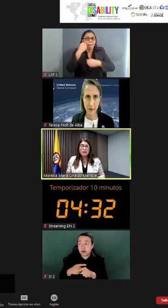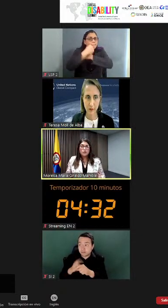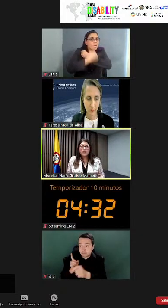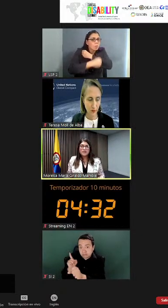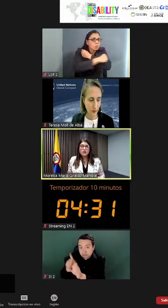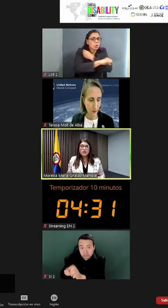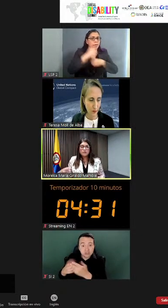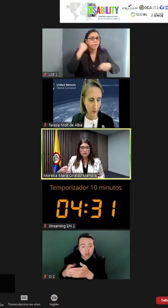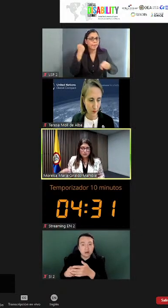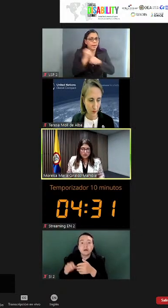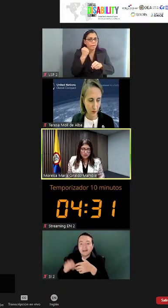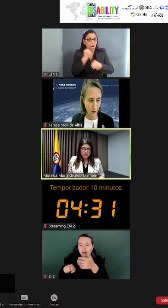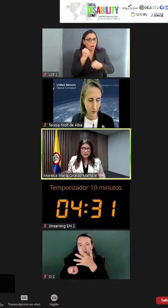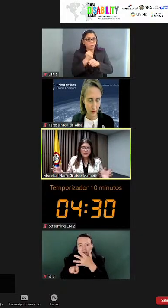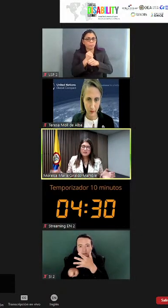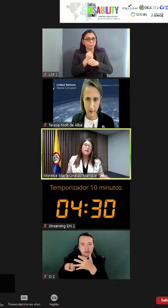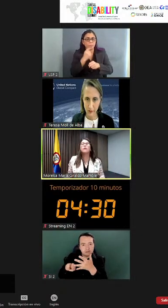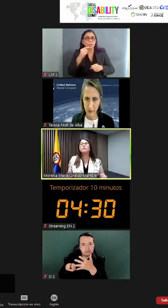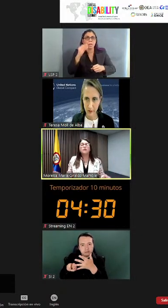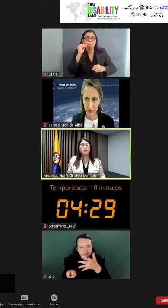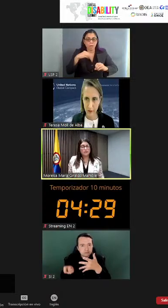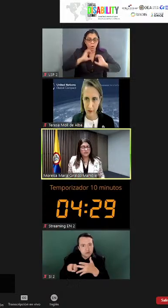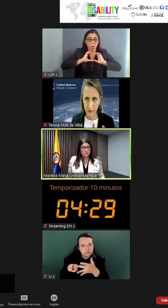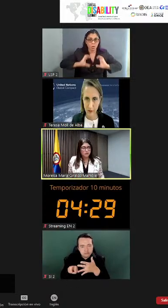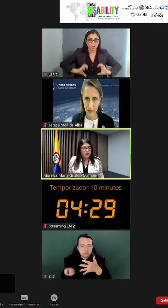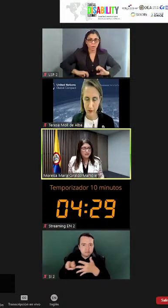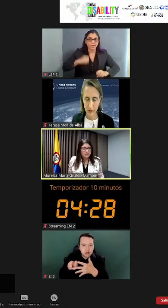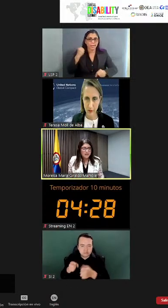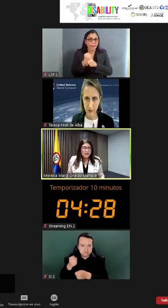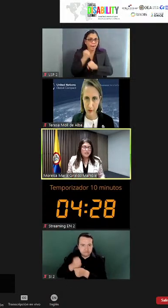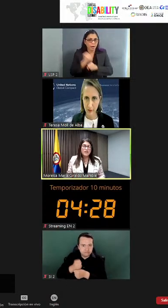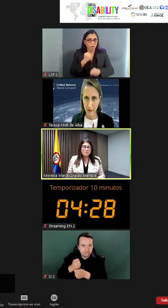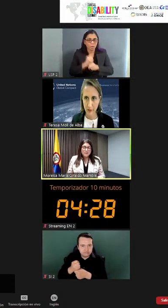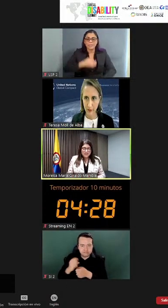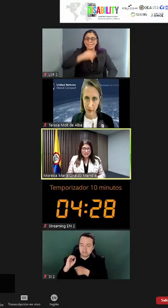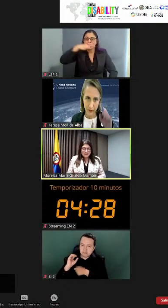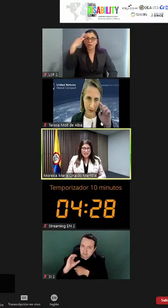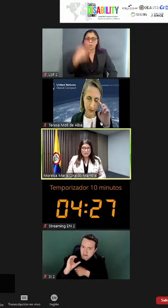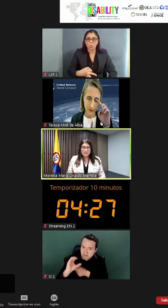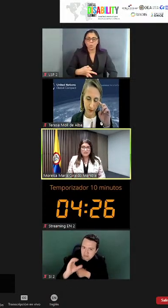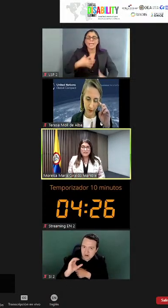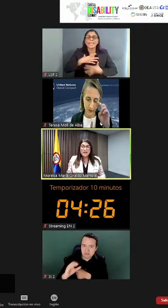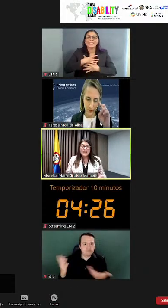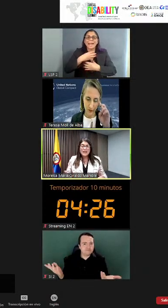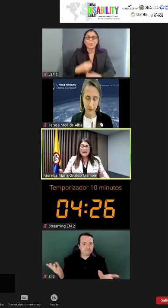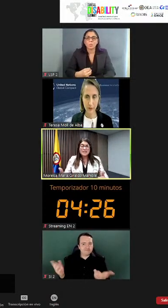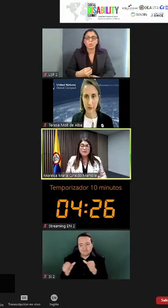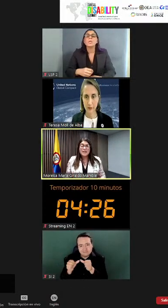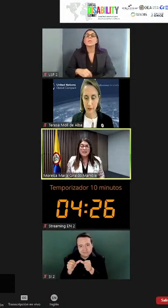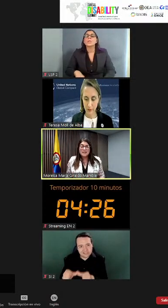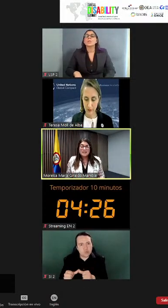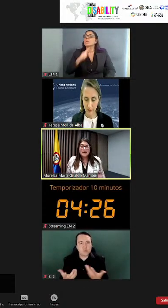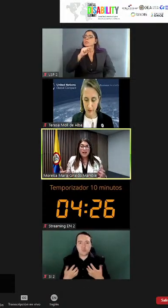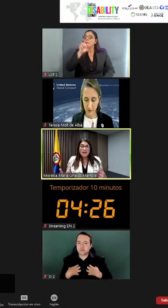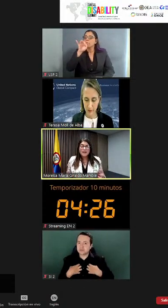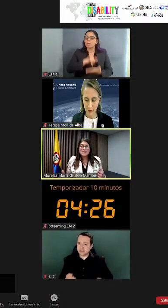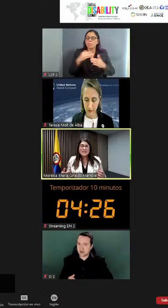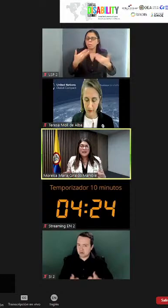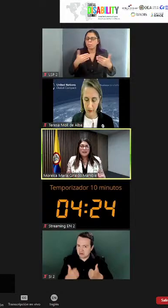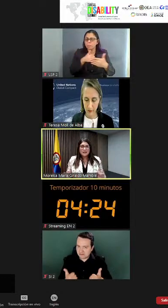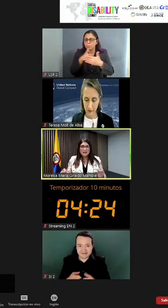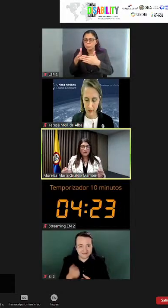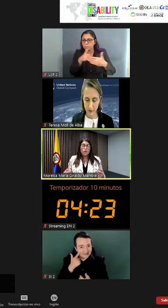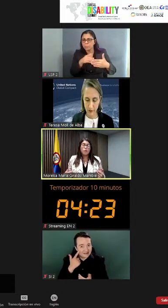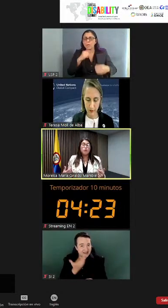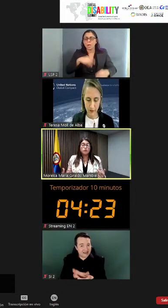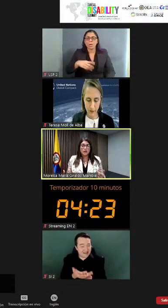of having more promotion of having healthy wages and healthy conditions and